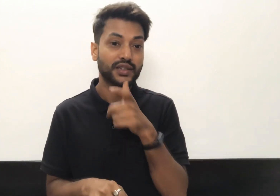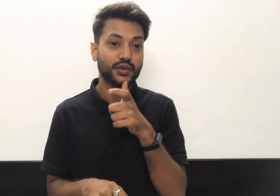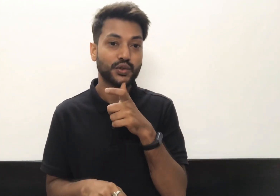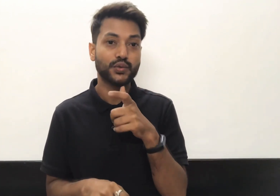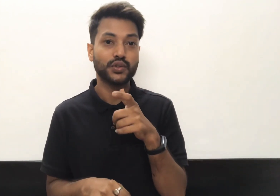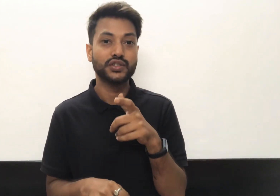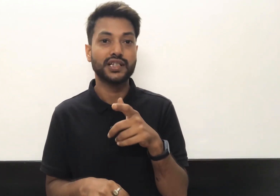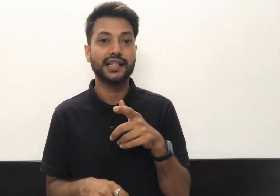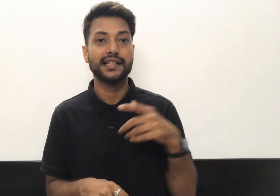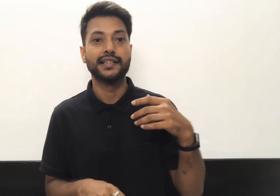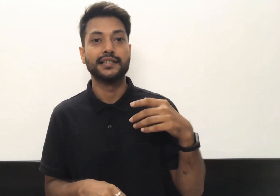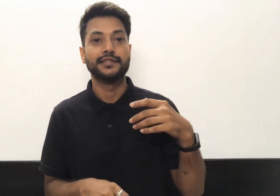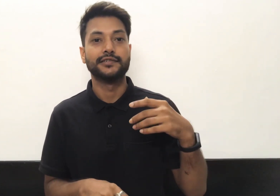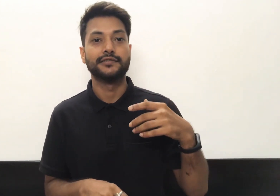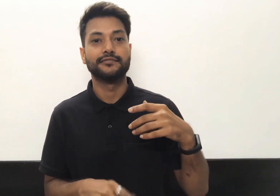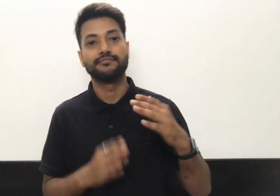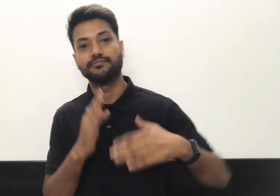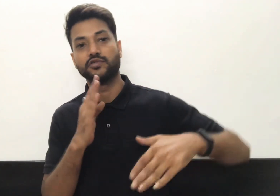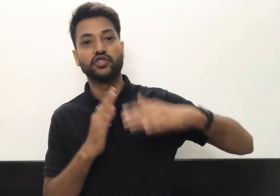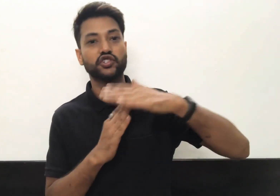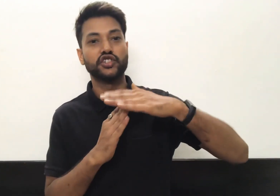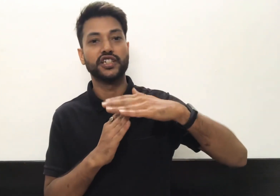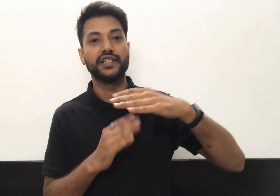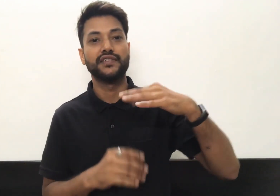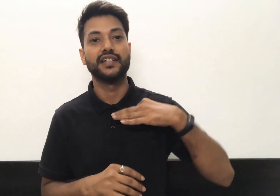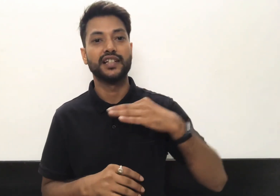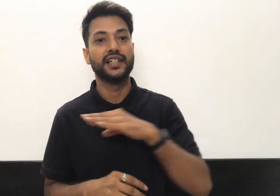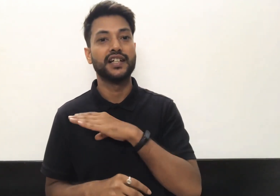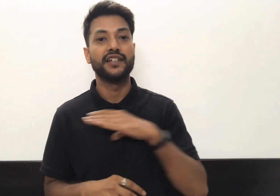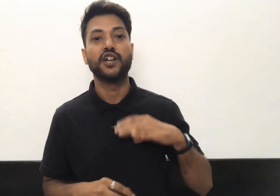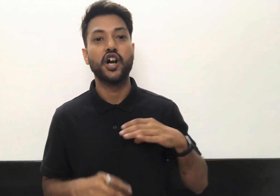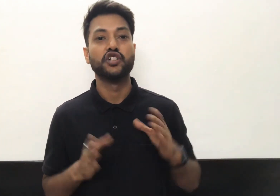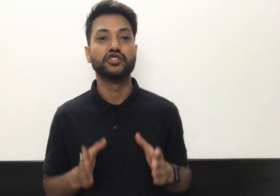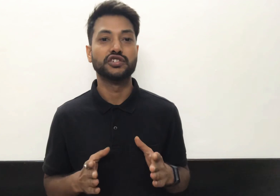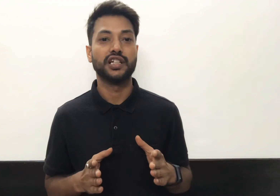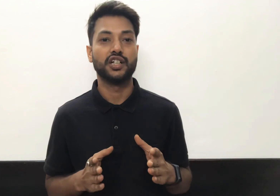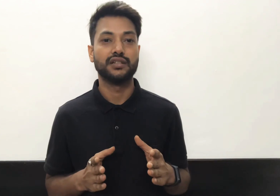counselor, they went to his house. He was also sleeping outside.